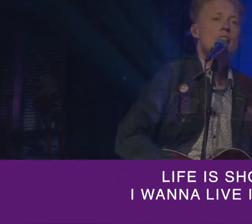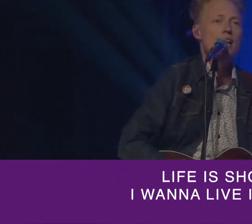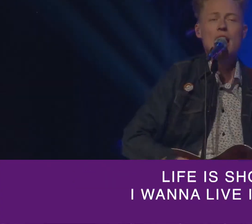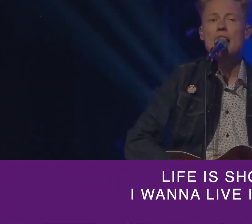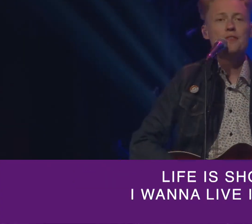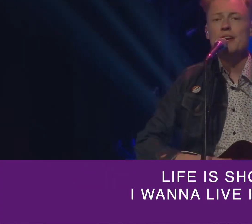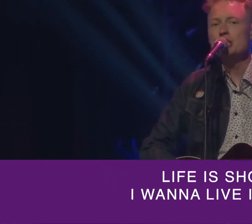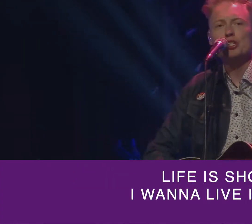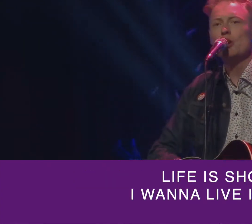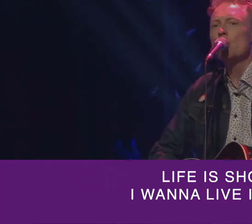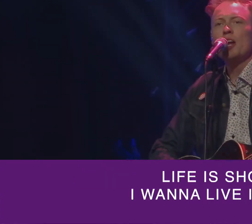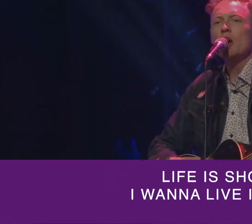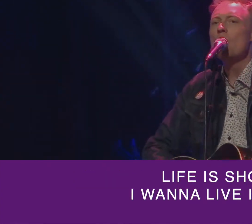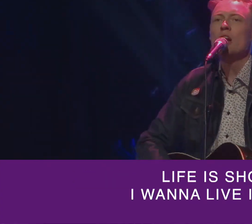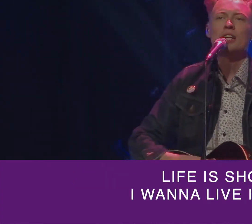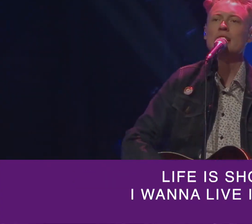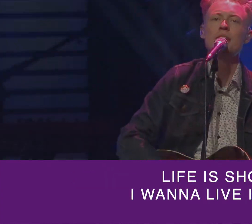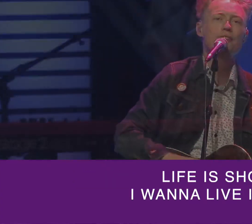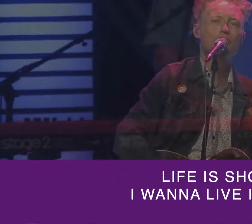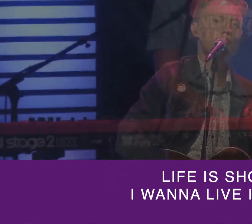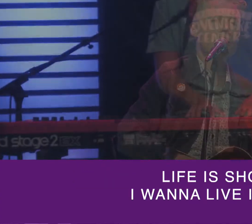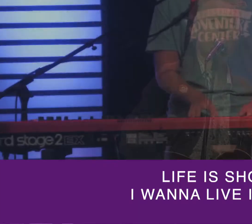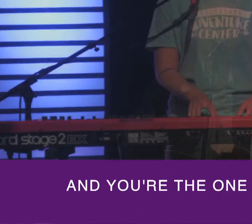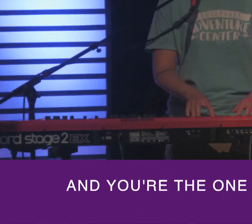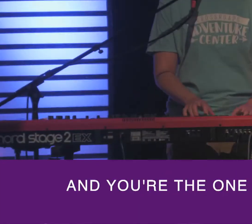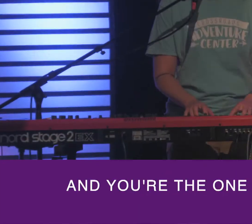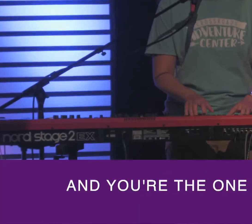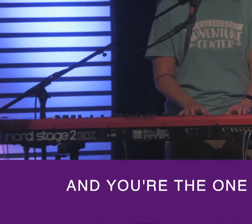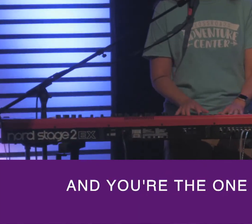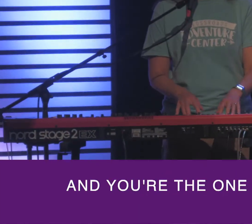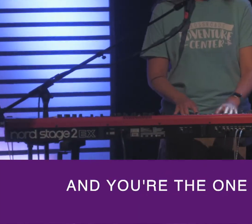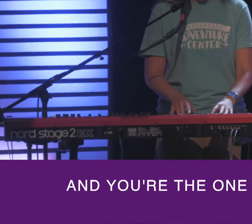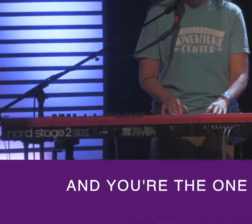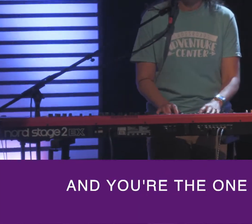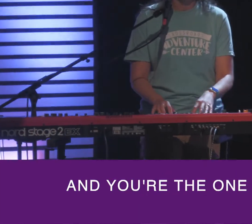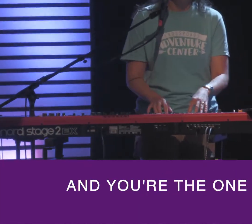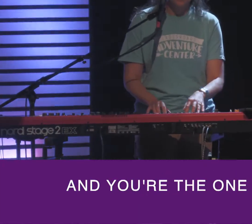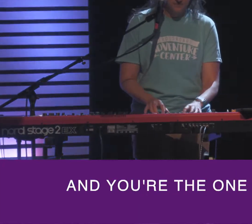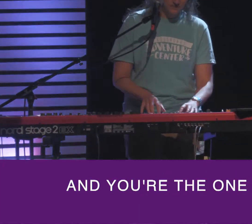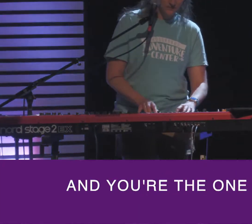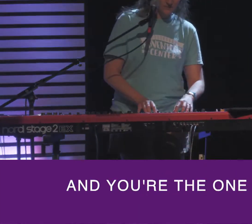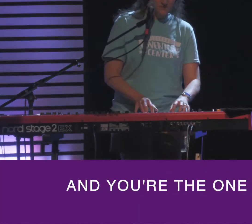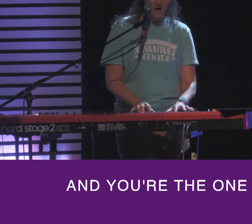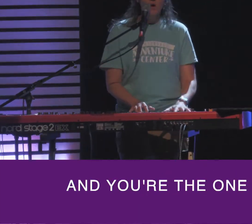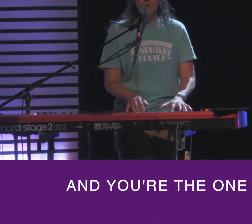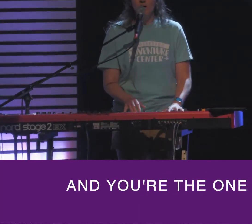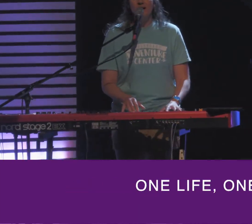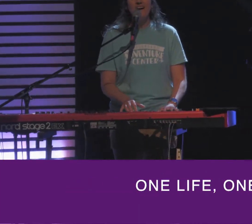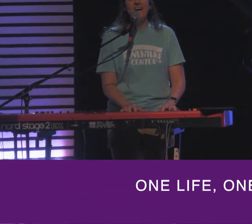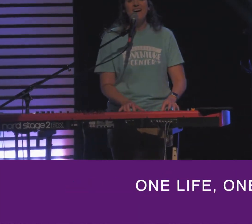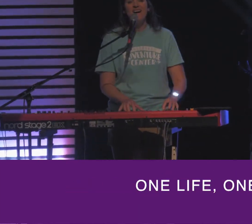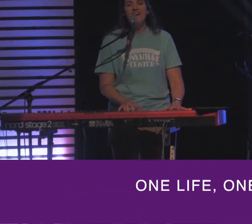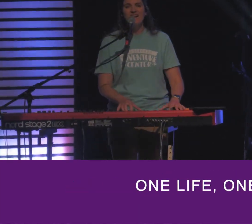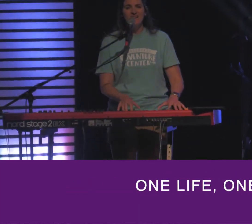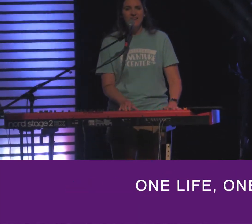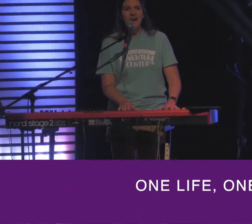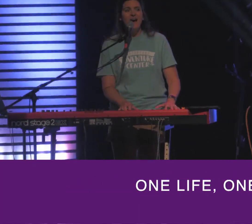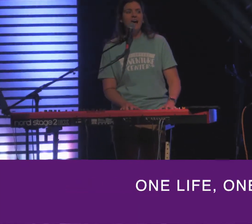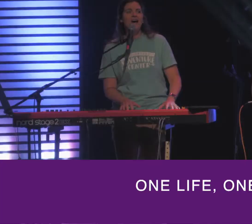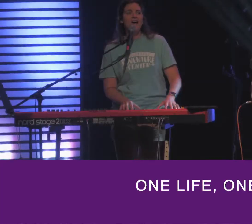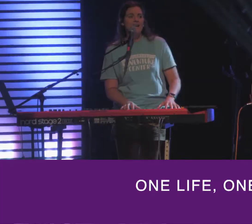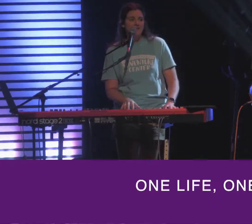miracle. Life is short, I wanna live it well. Yeah, I got